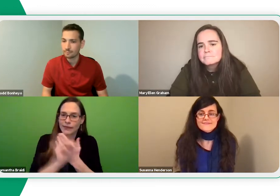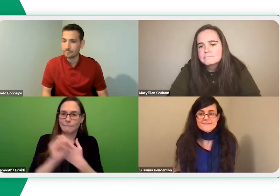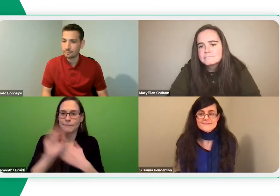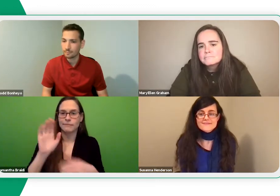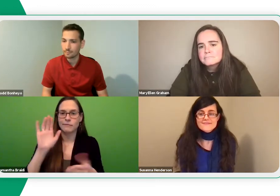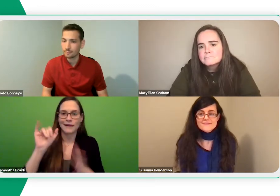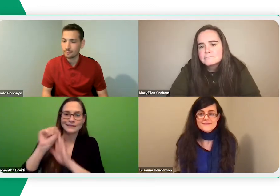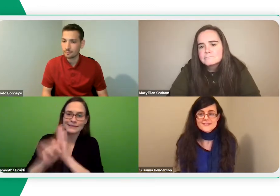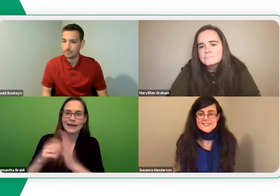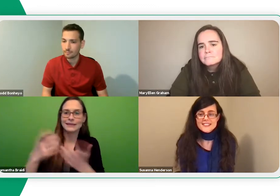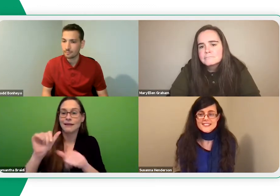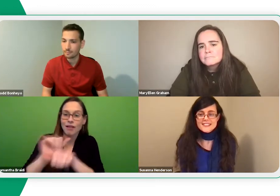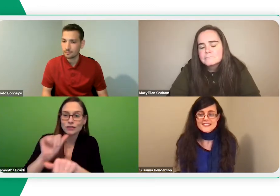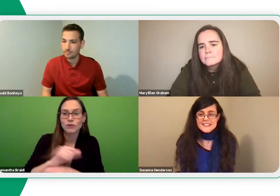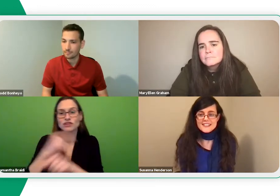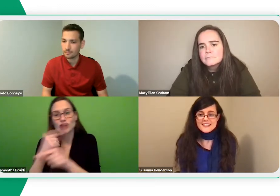typically during a project.